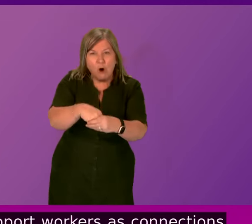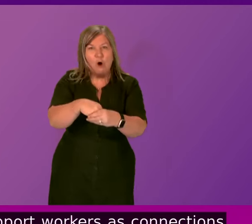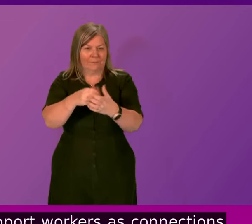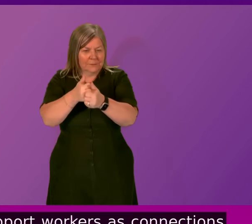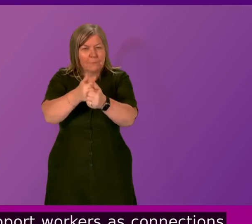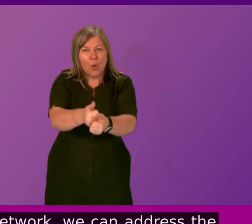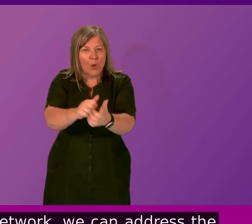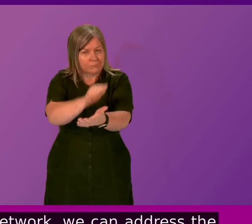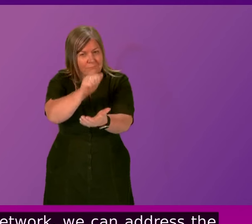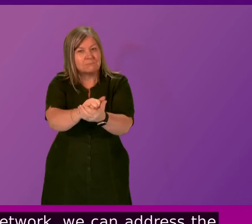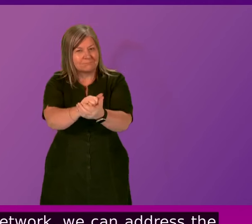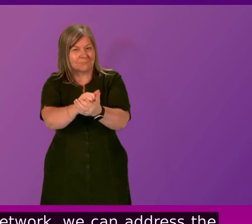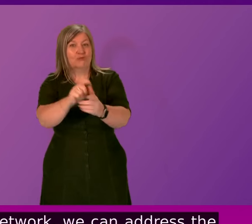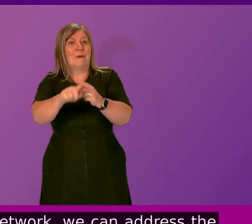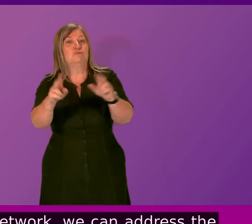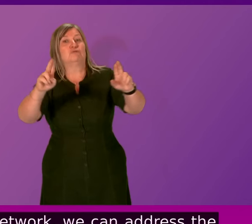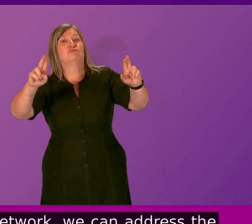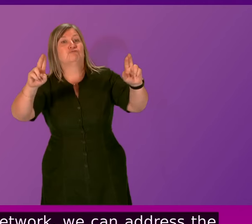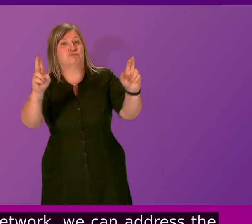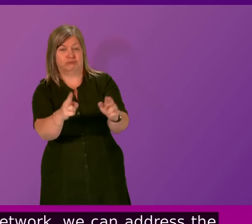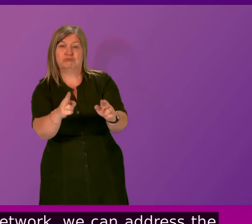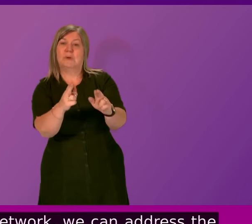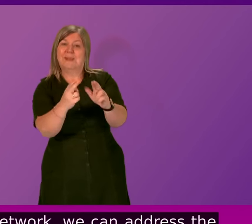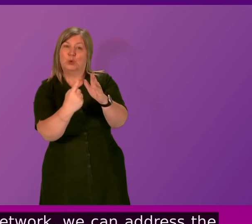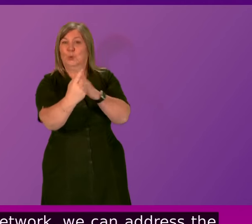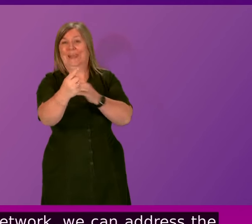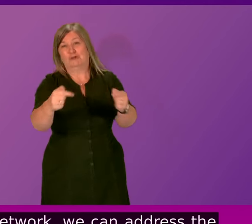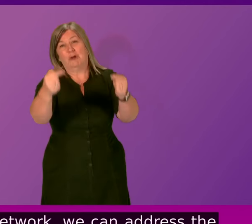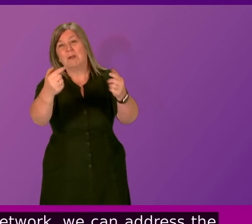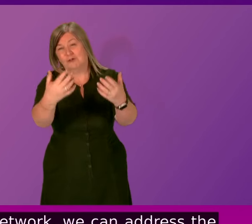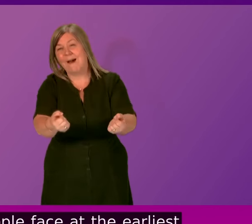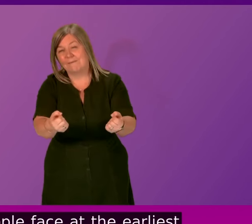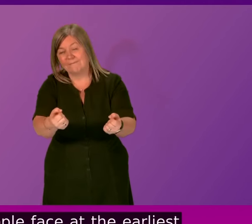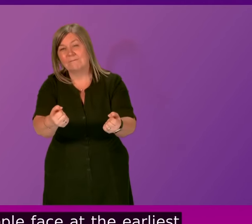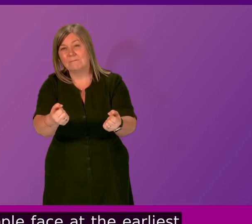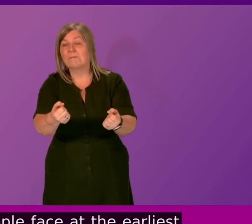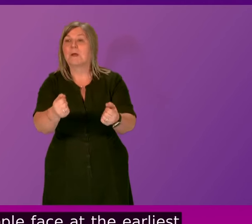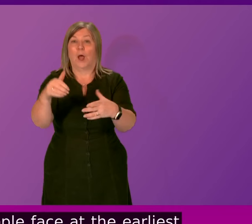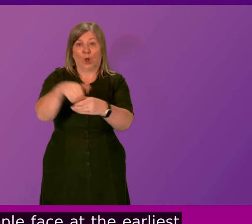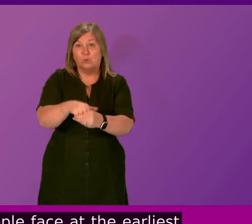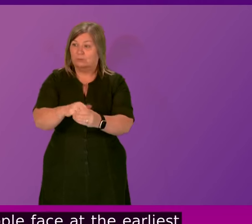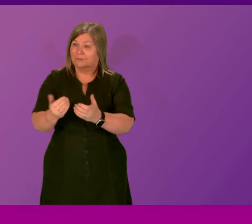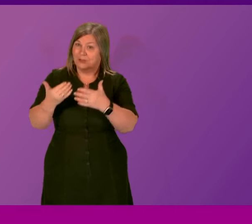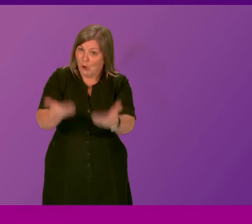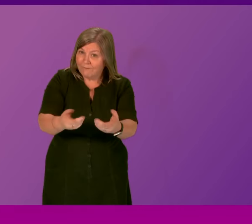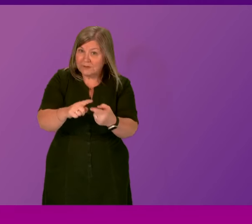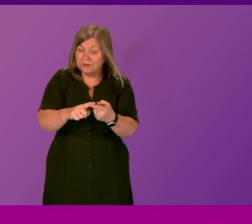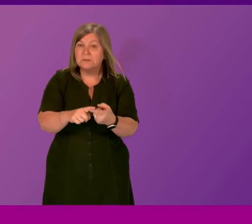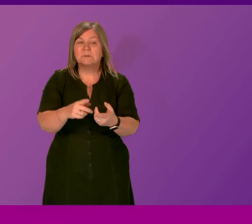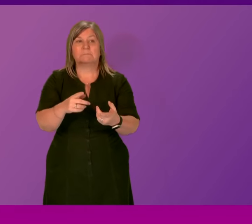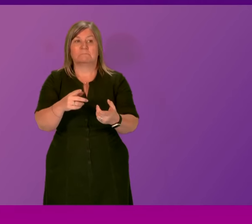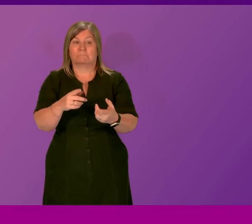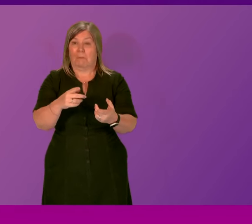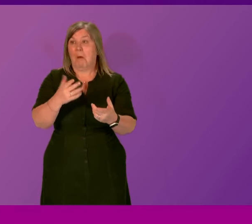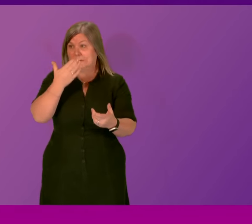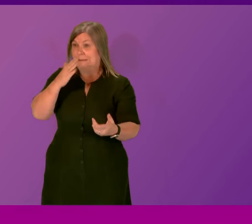that people face at the earliest opportunity. And this includes the provision of services, which I have heard